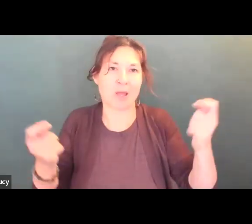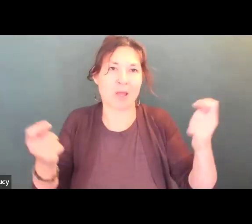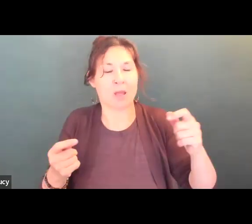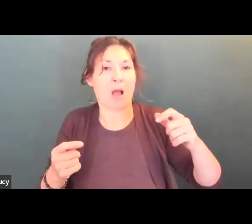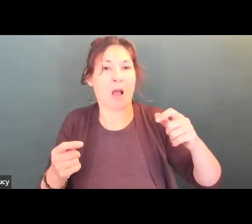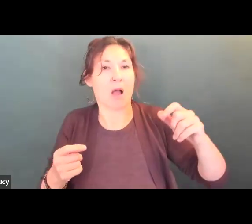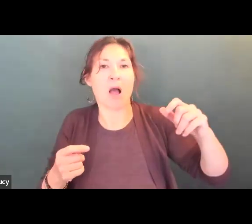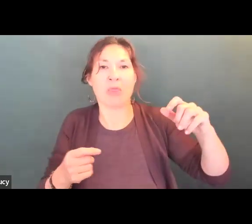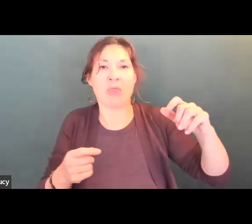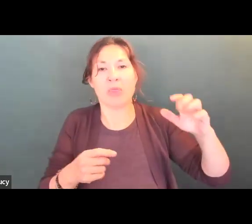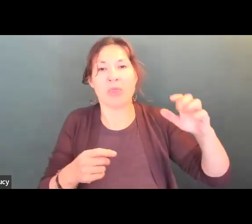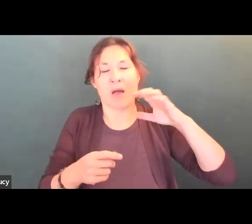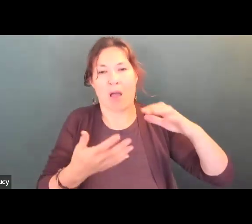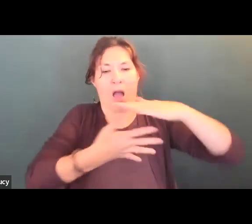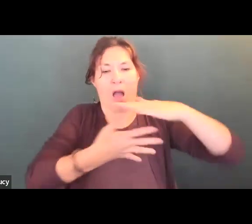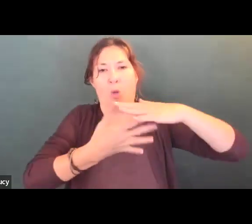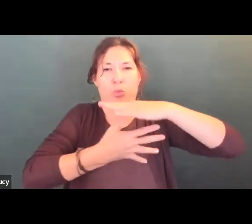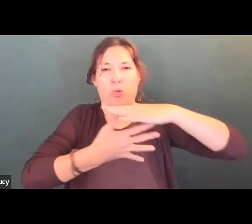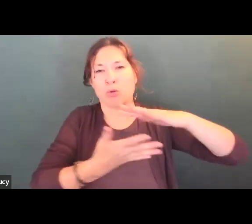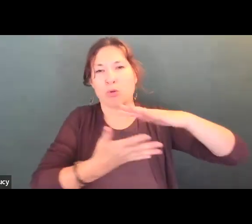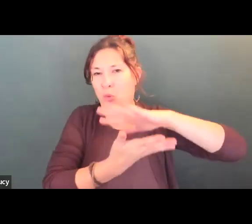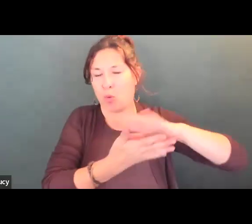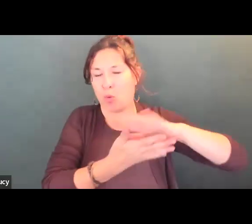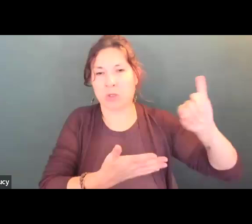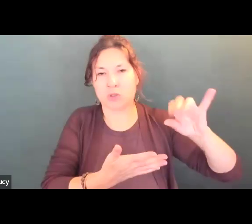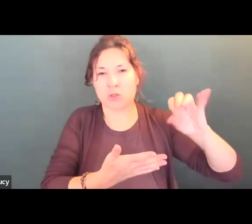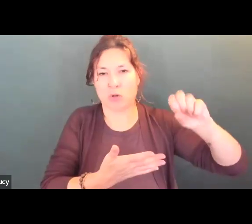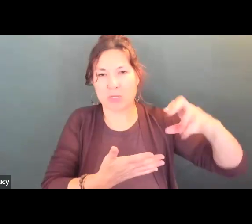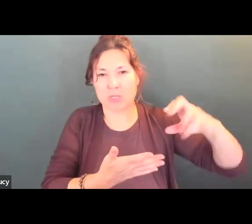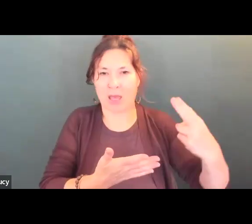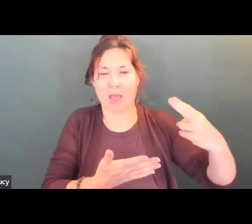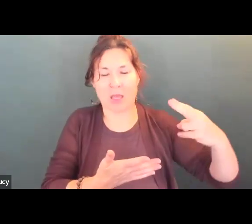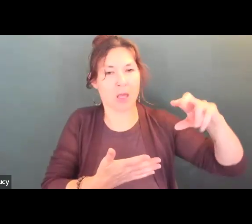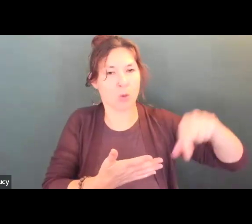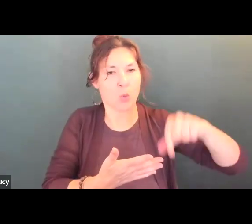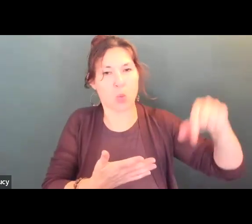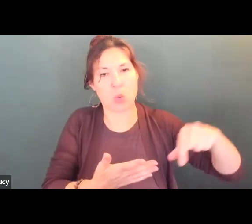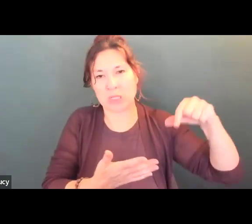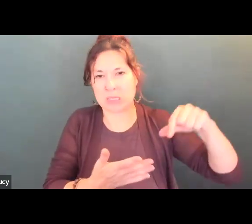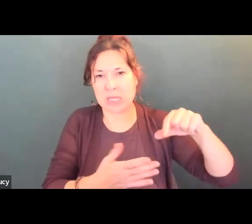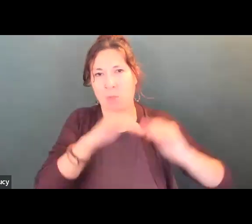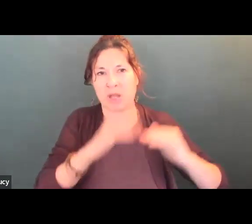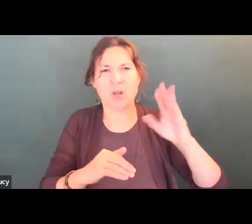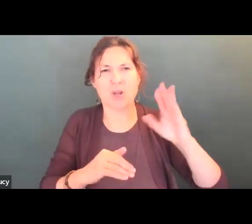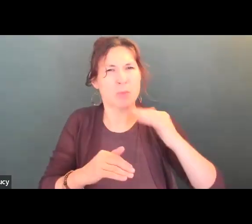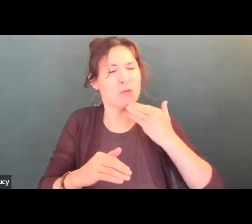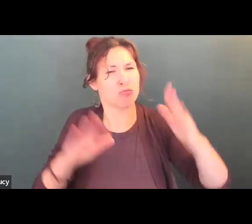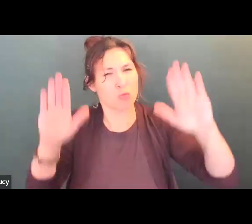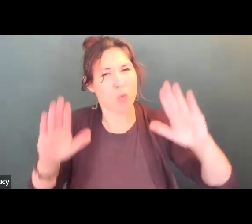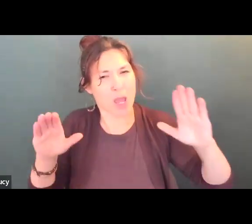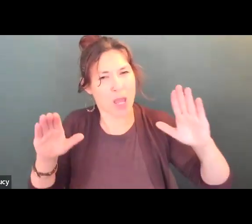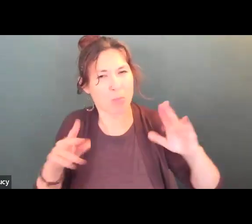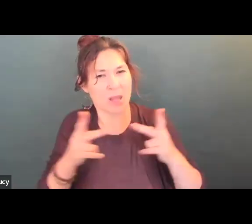special place, and it's going to be full of learning and opportunity for many generations to come for our students. As I